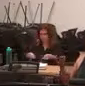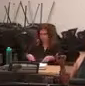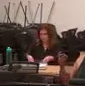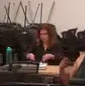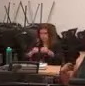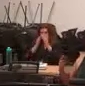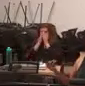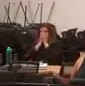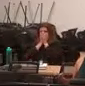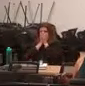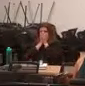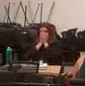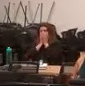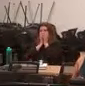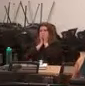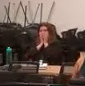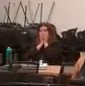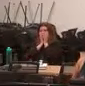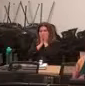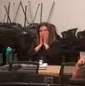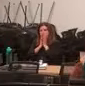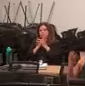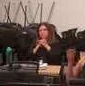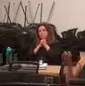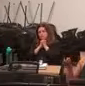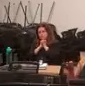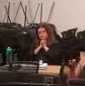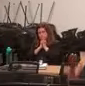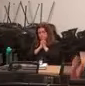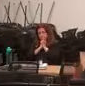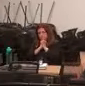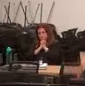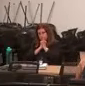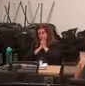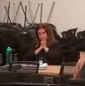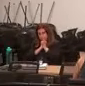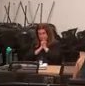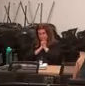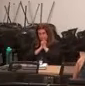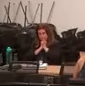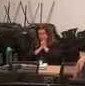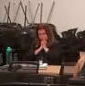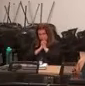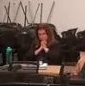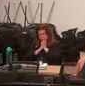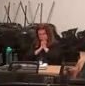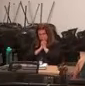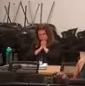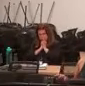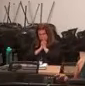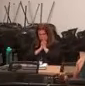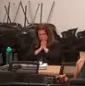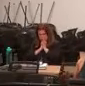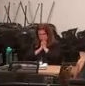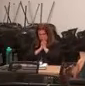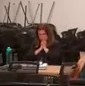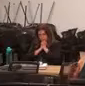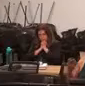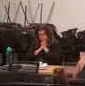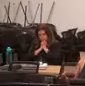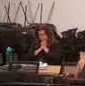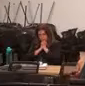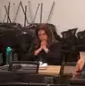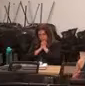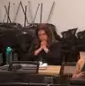of BIPOC teachers, so targeted universalism, and this is from the Othering and Belonging Institute at